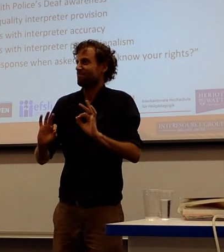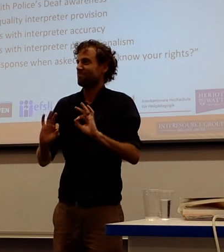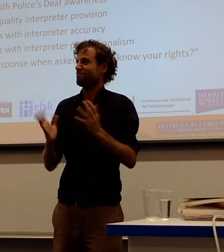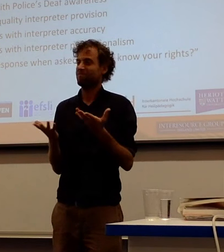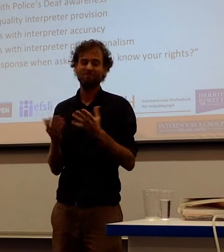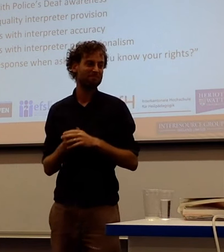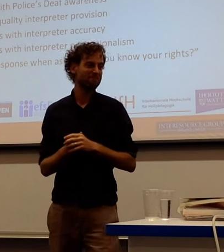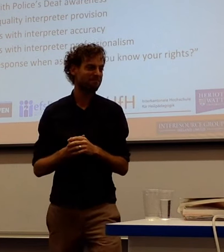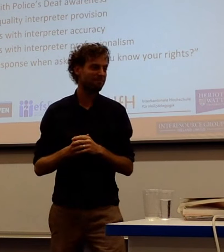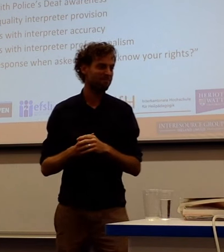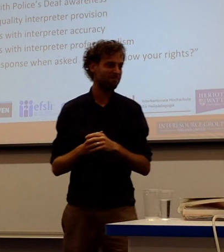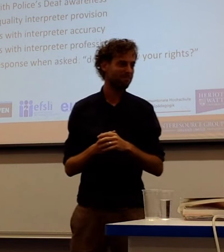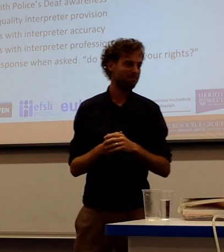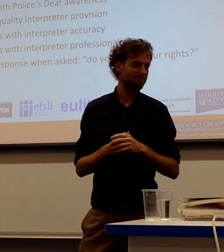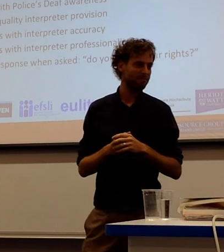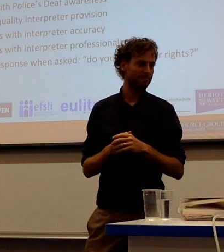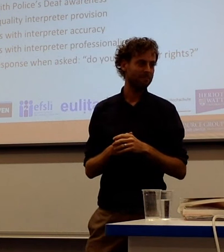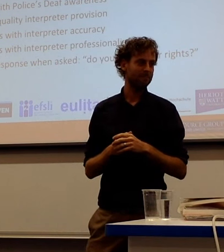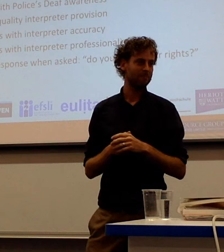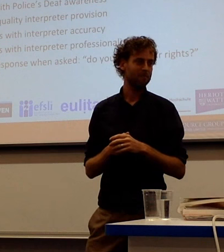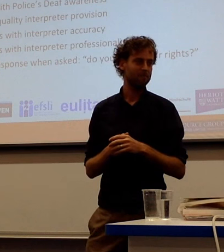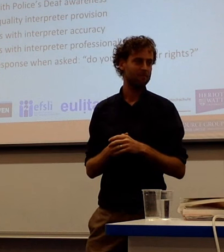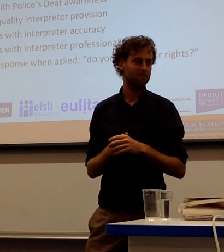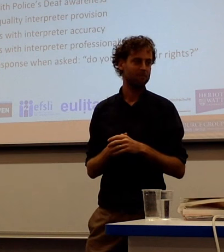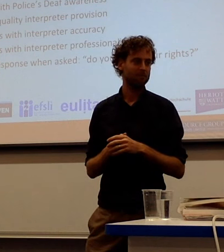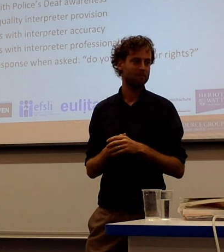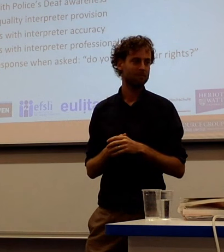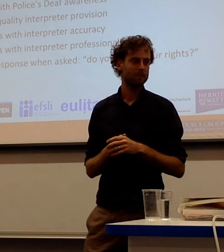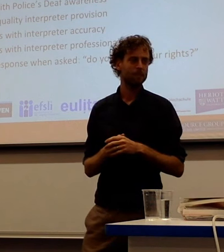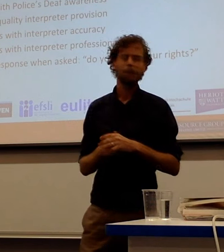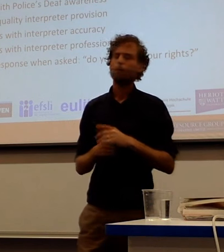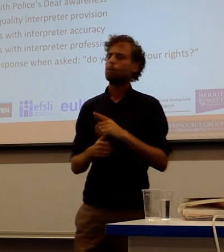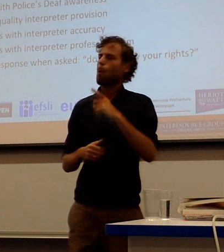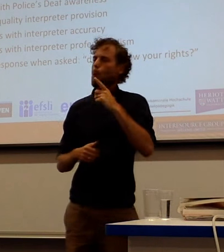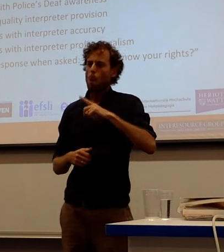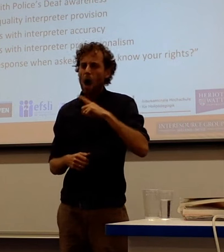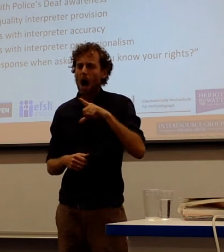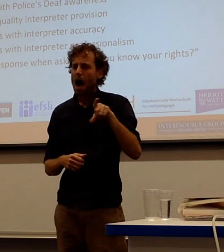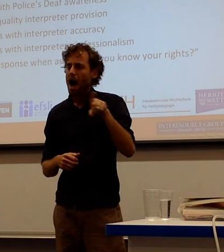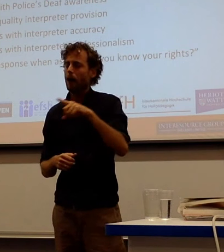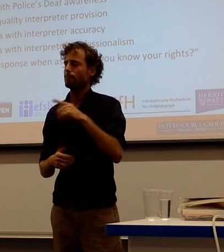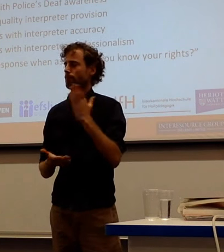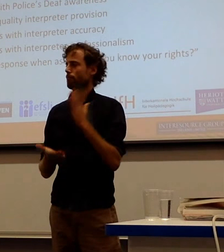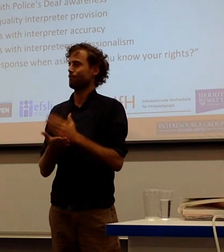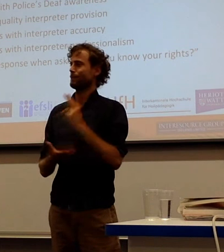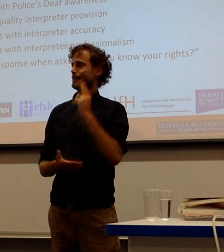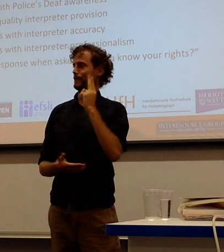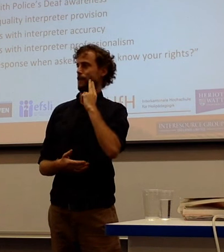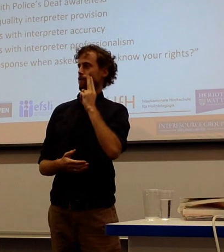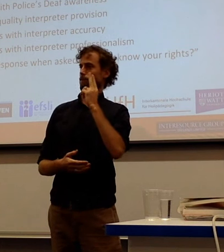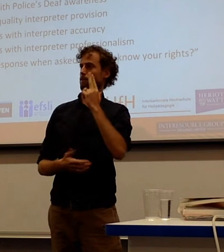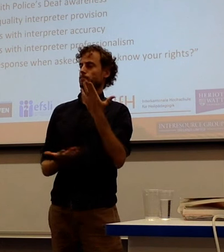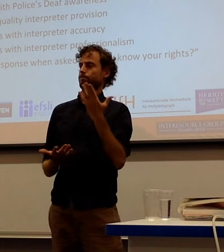There were no good news stories, no good practice anecdotes to share, and I'm asking them why this was the